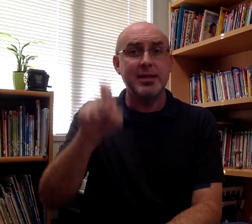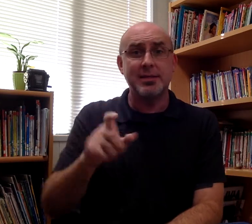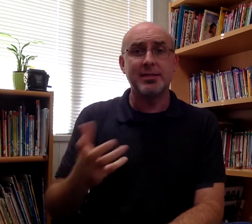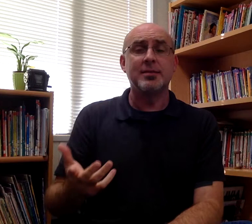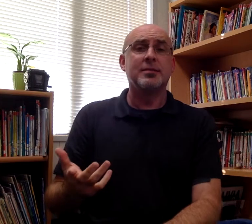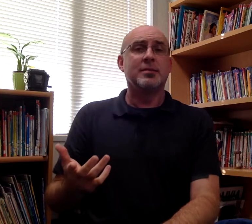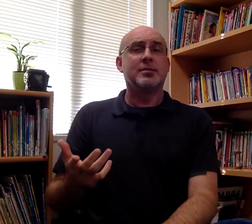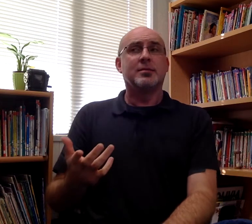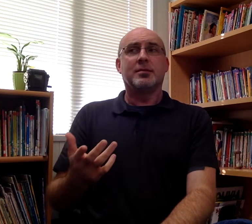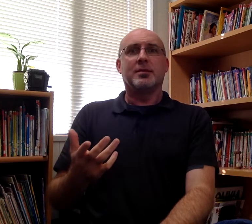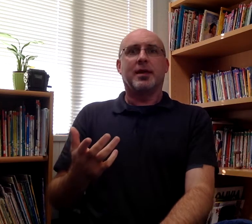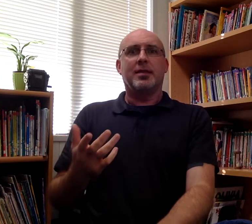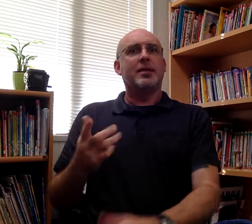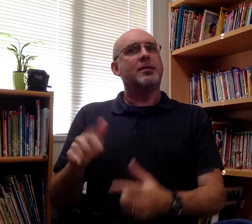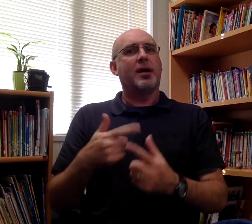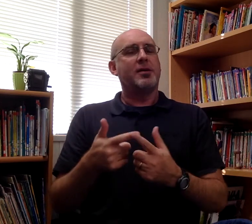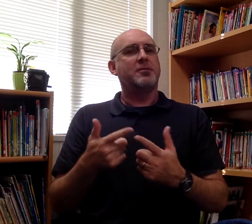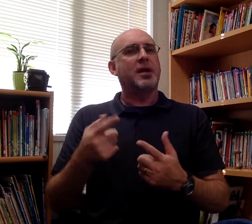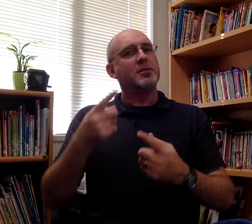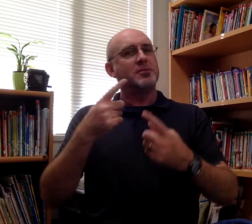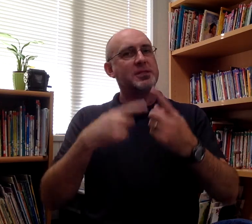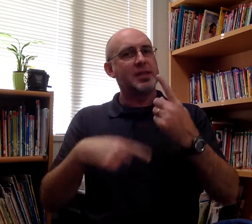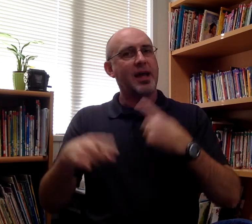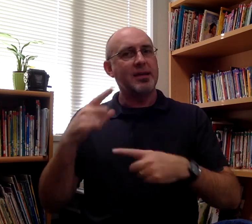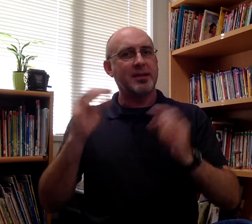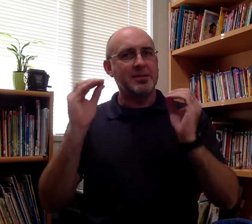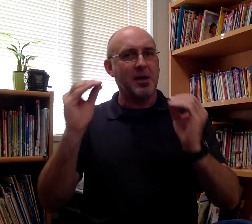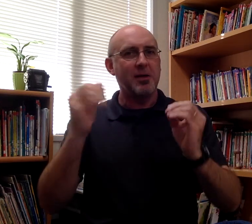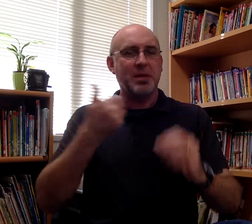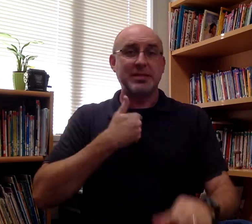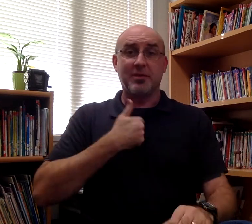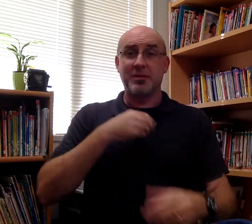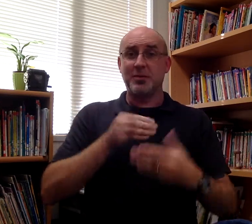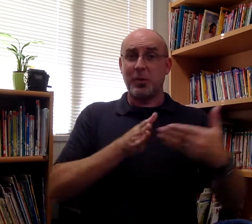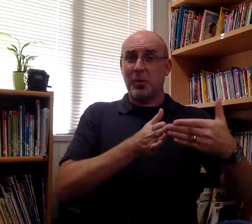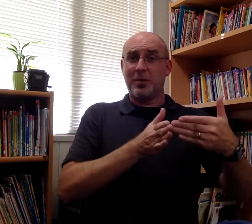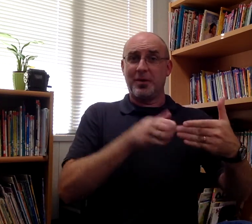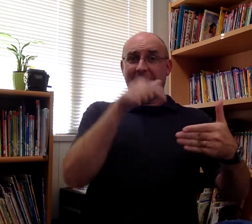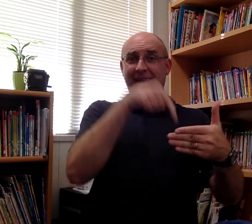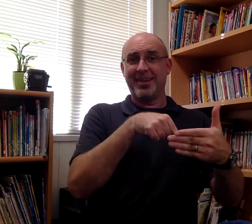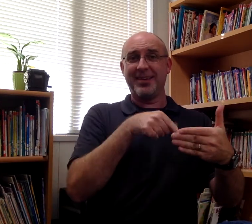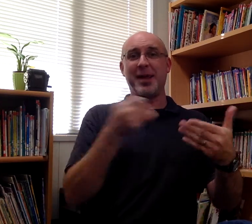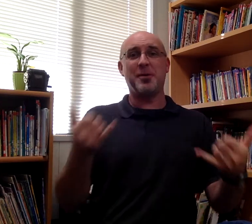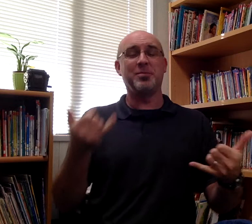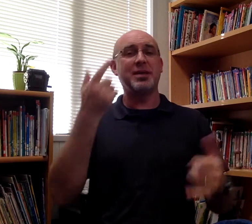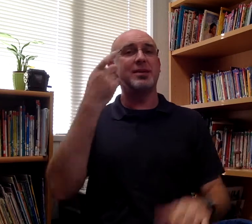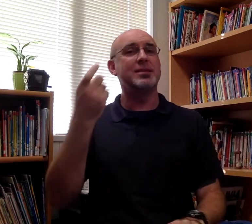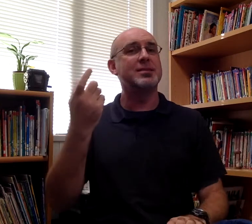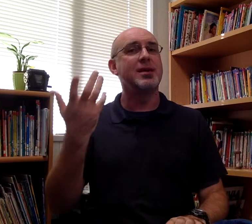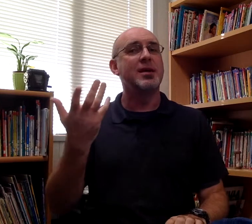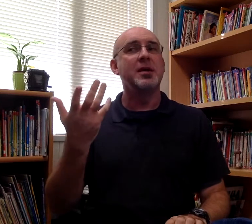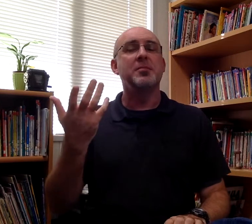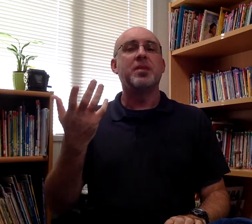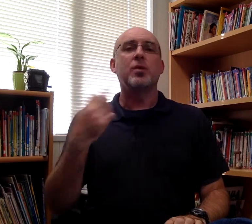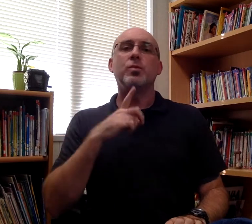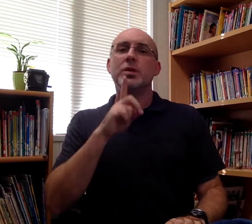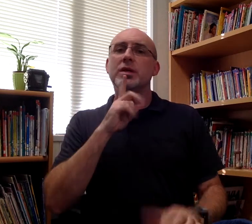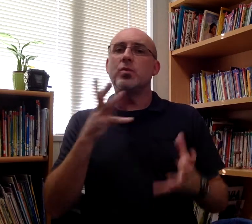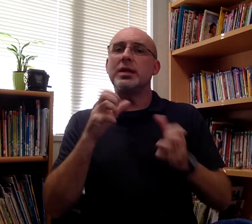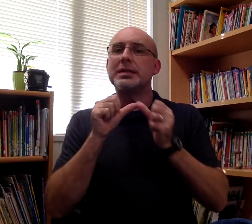needs. And then I've kind of signed and taught myself into a corner now because I really want to